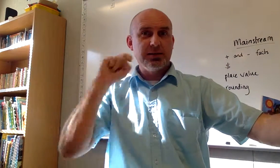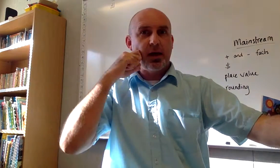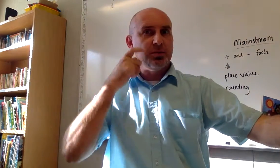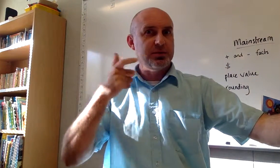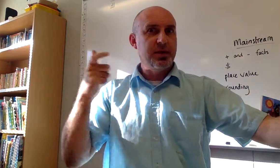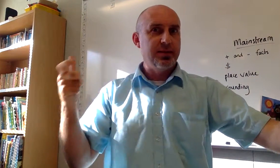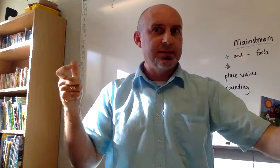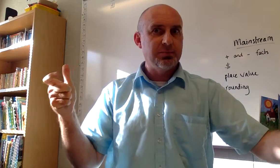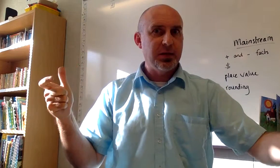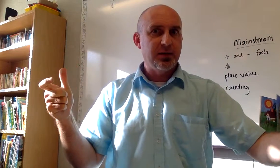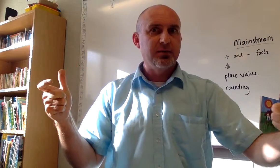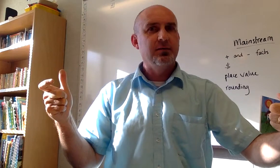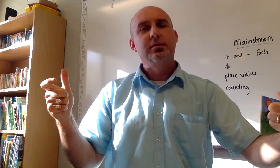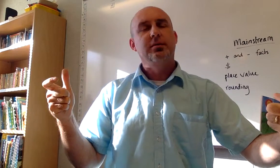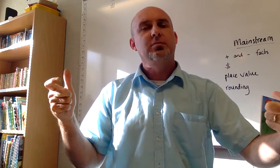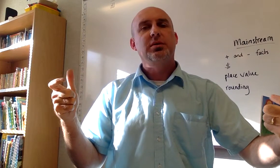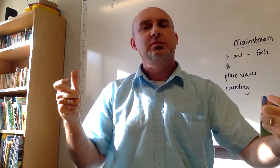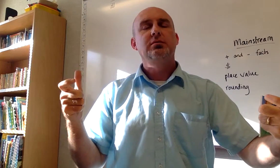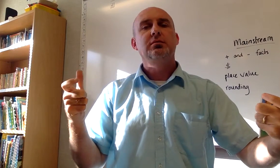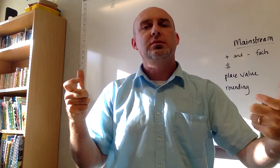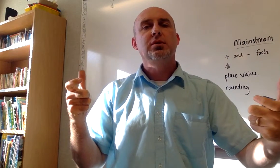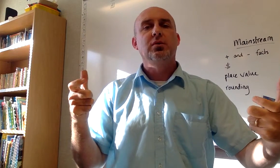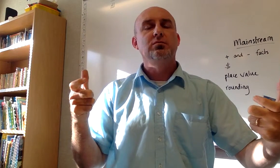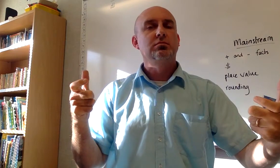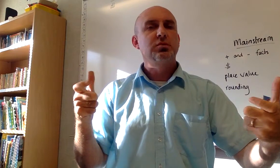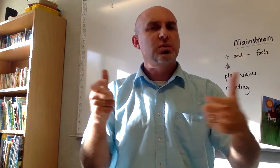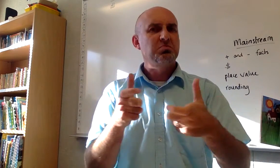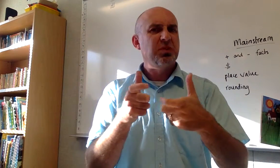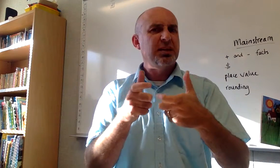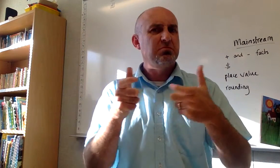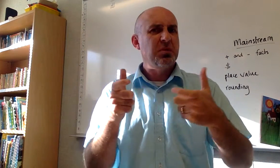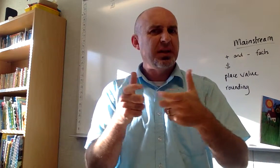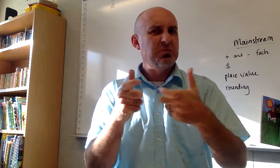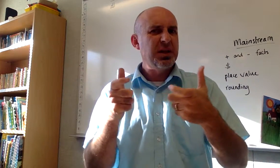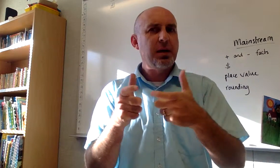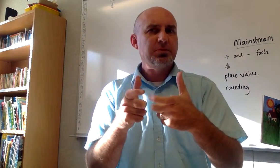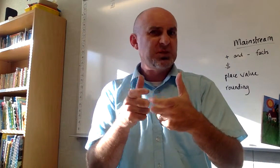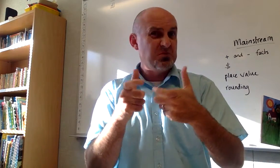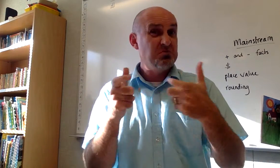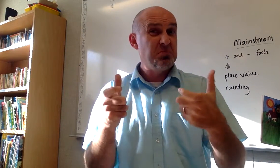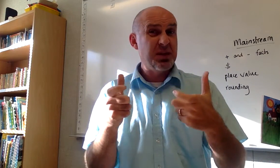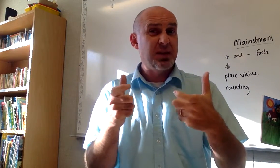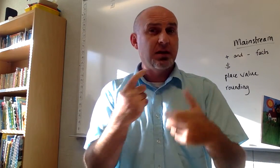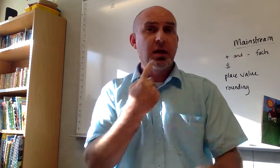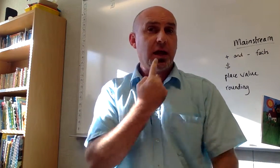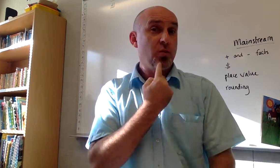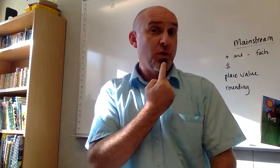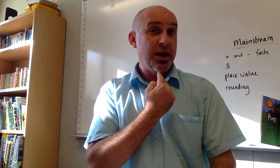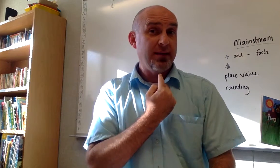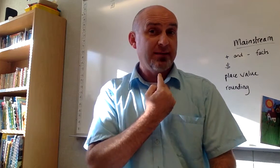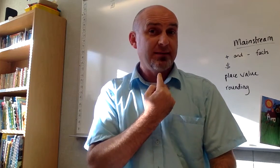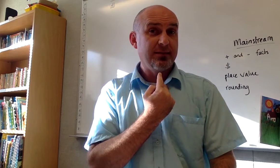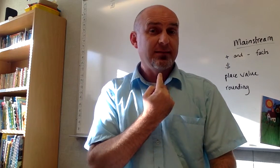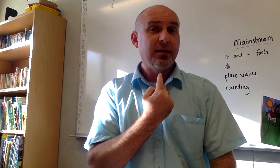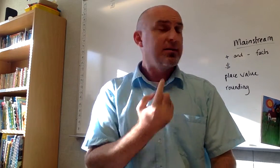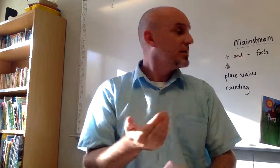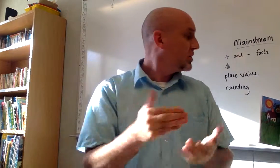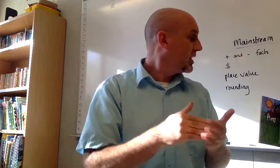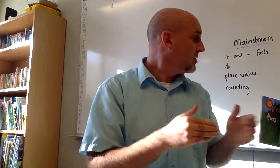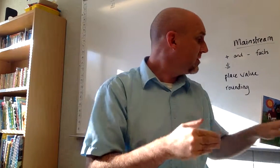the apples are not this big, but you know, like a big apple size, big and red. Okay, so again for